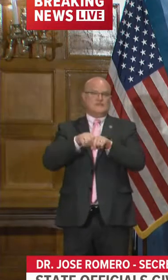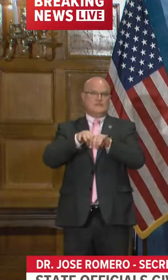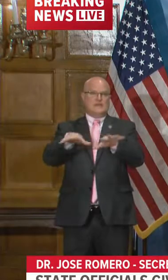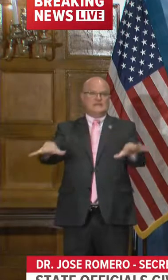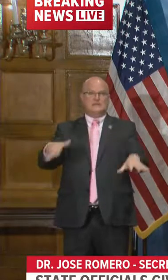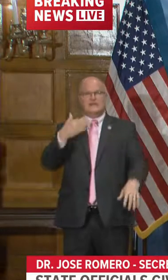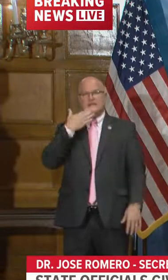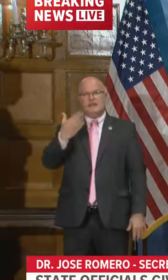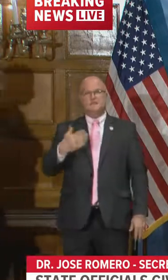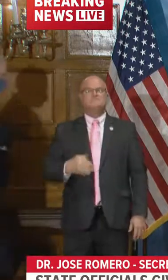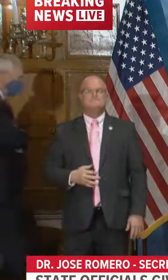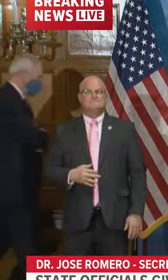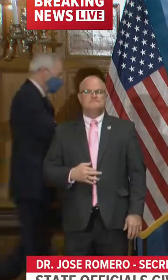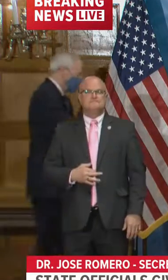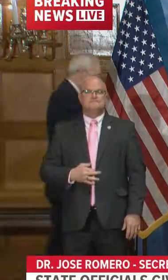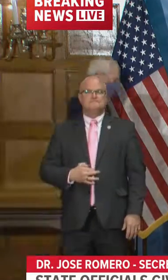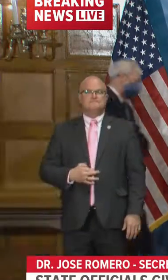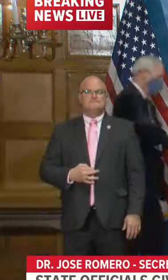Thank you.